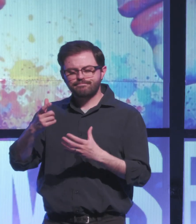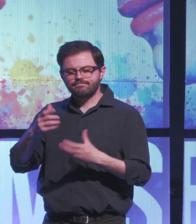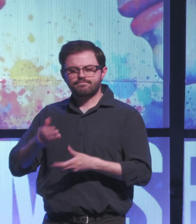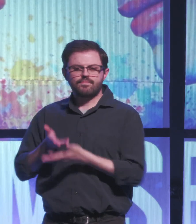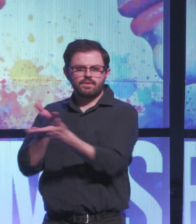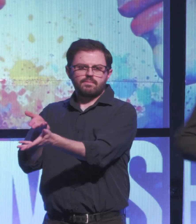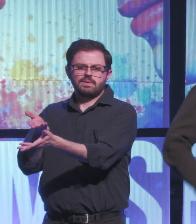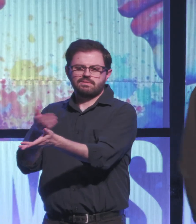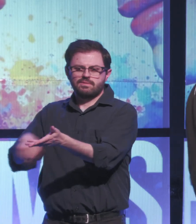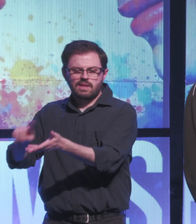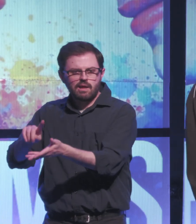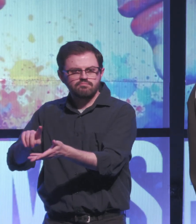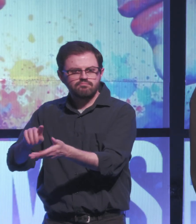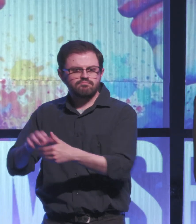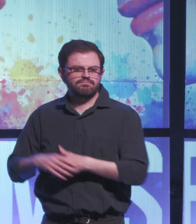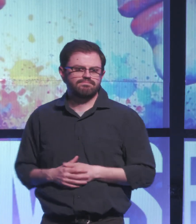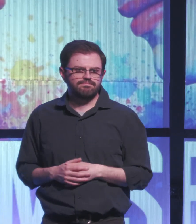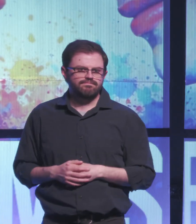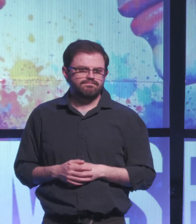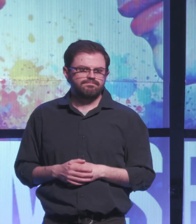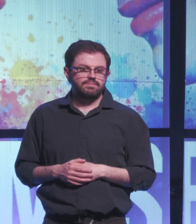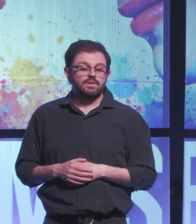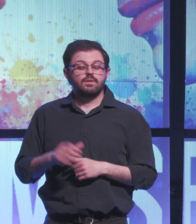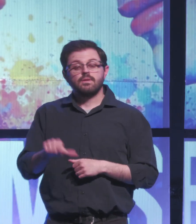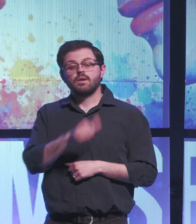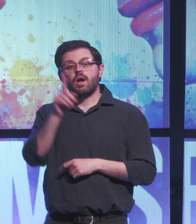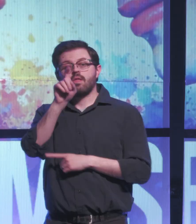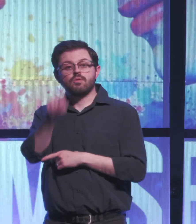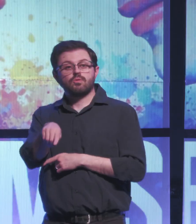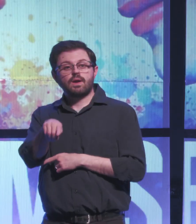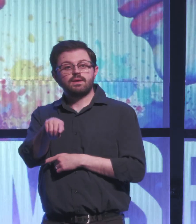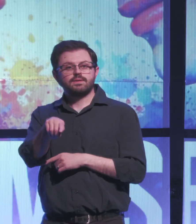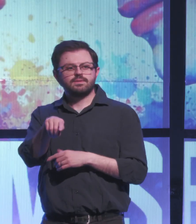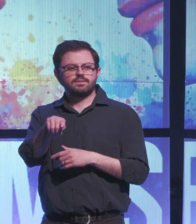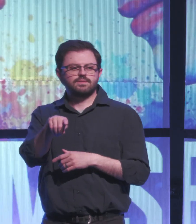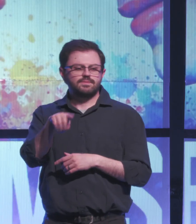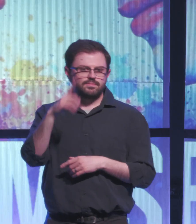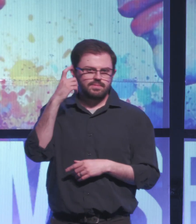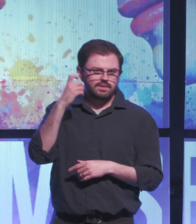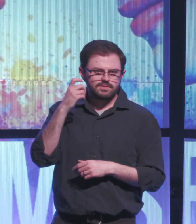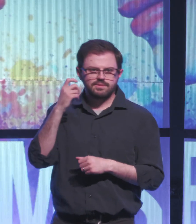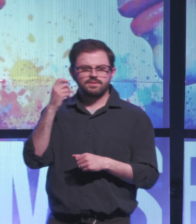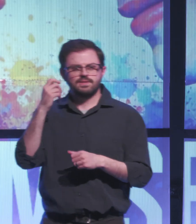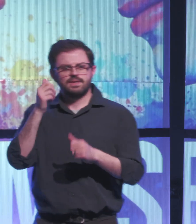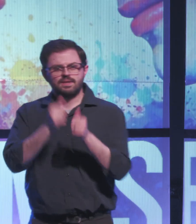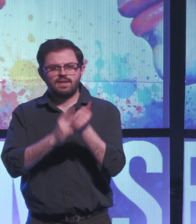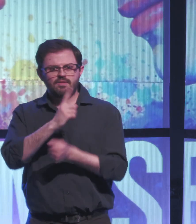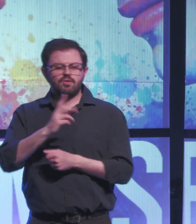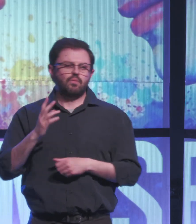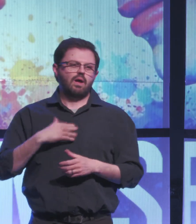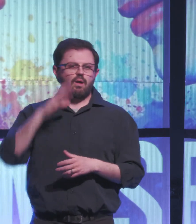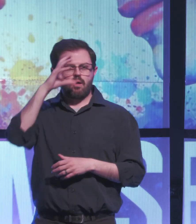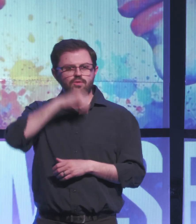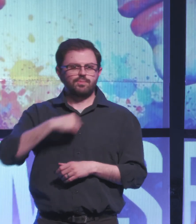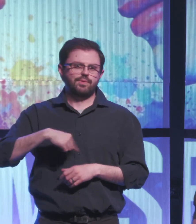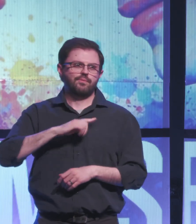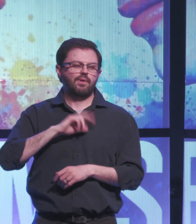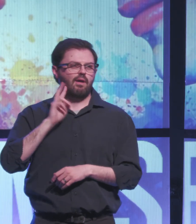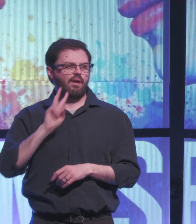And so here's the other question I have for you, because we all want to assume that we're the victims, right? Yeah. It's everybody else that does this,